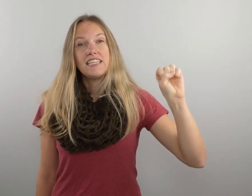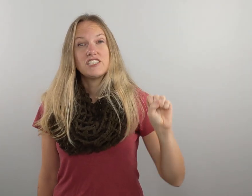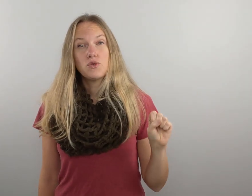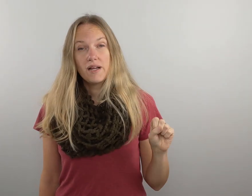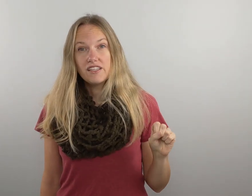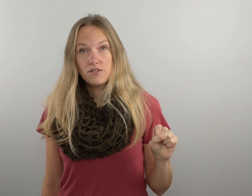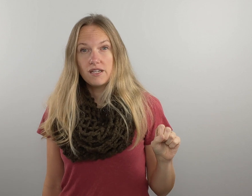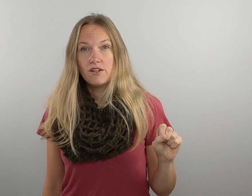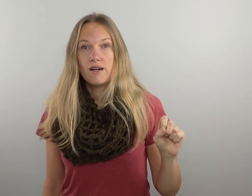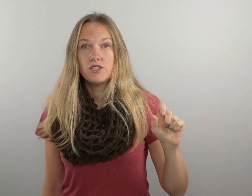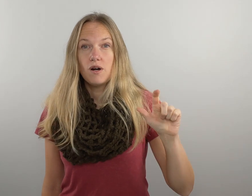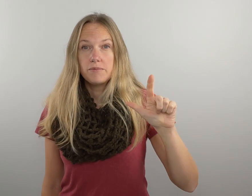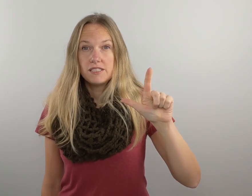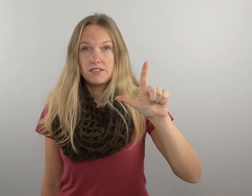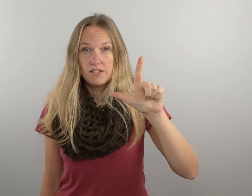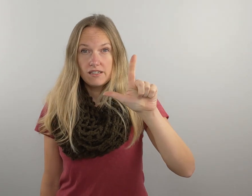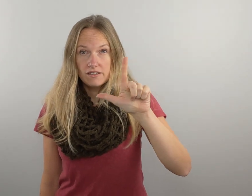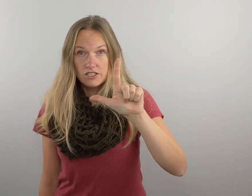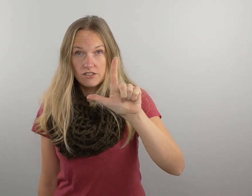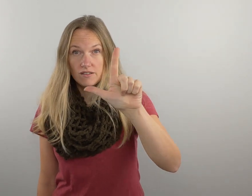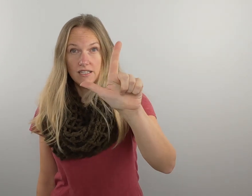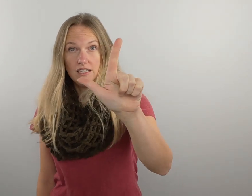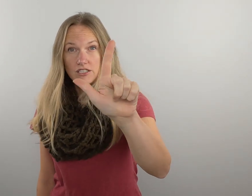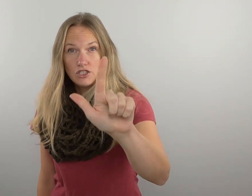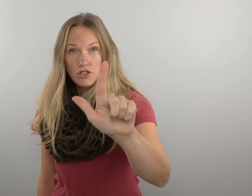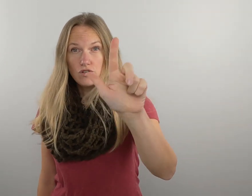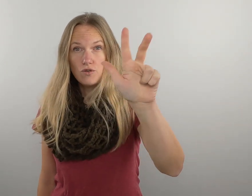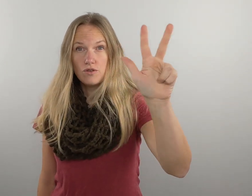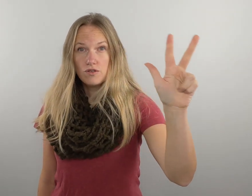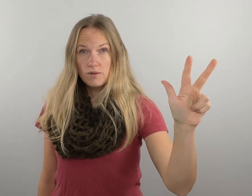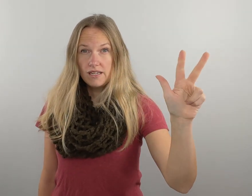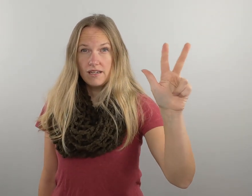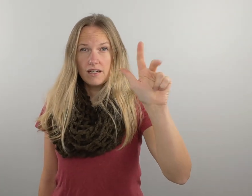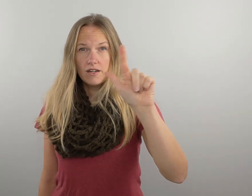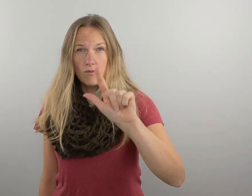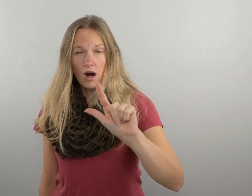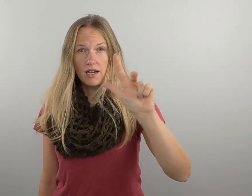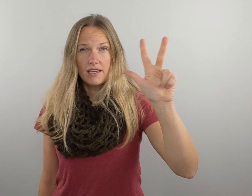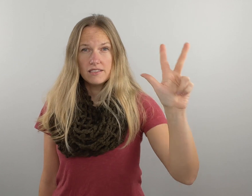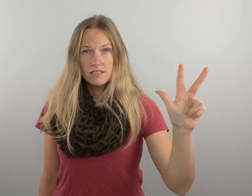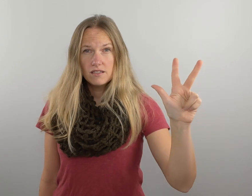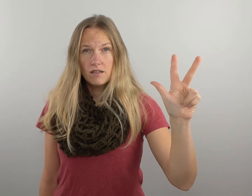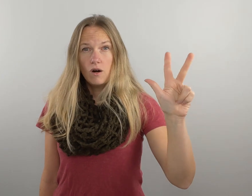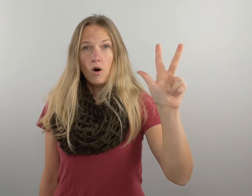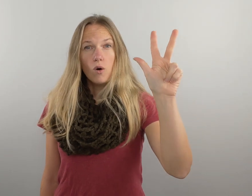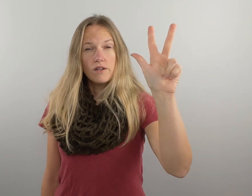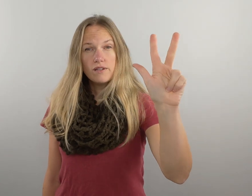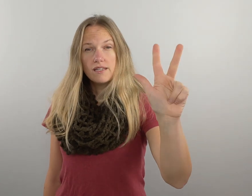And then 23, you have two options. You can either do 2, 3 and kind of rock it, or you can